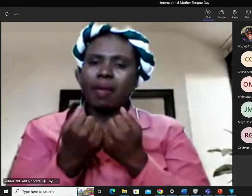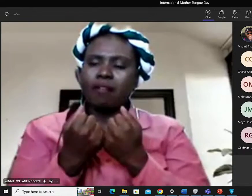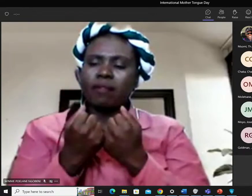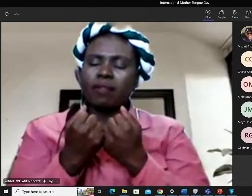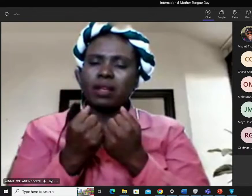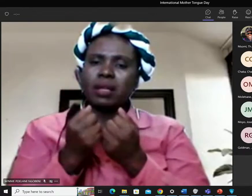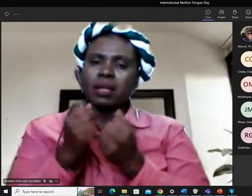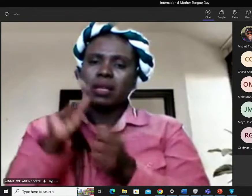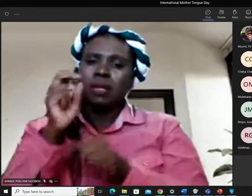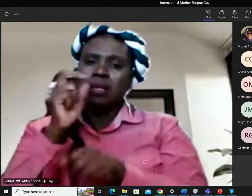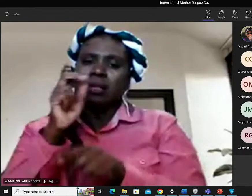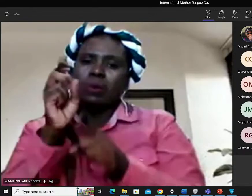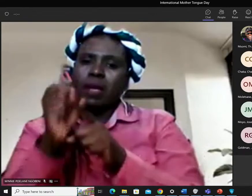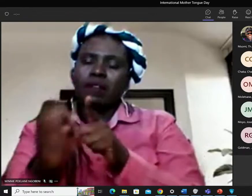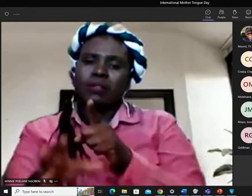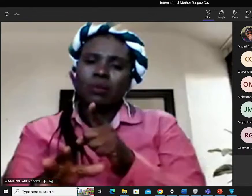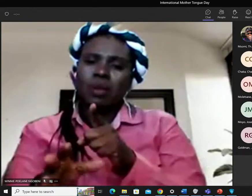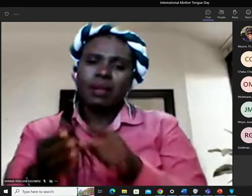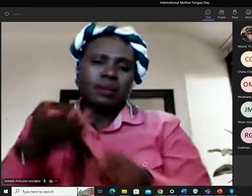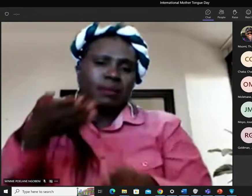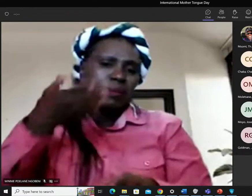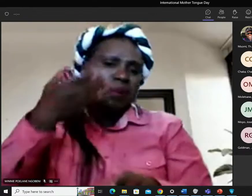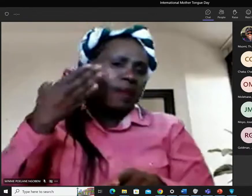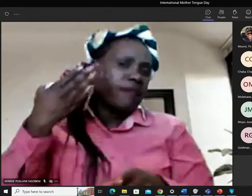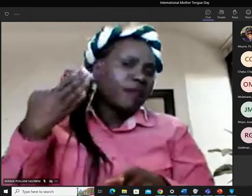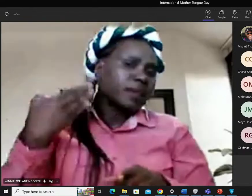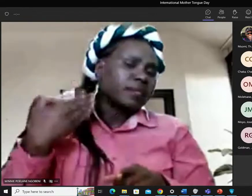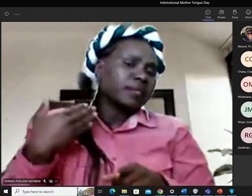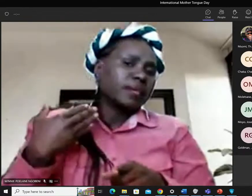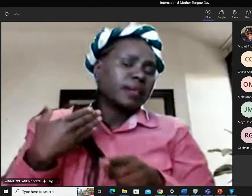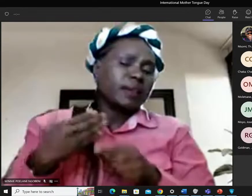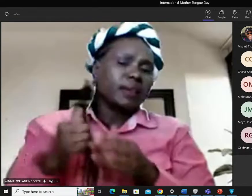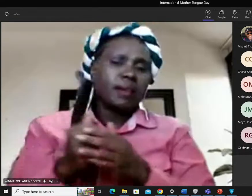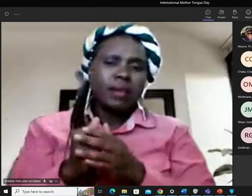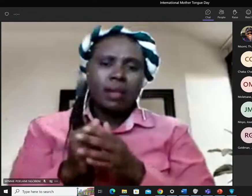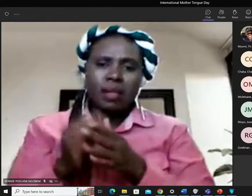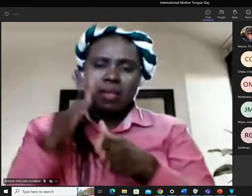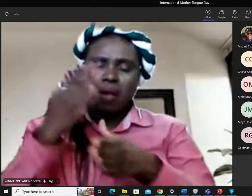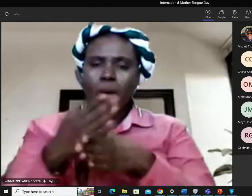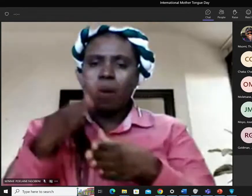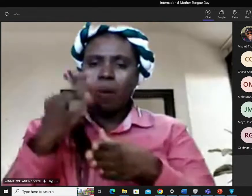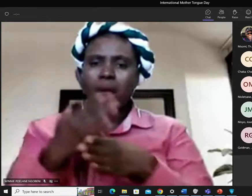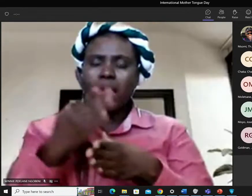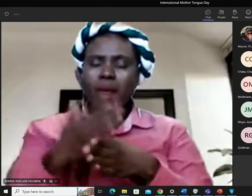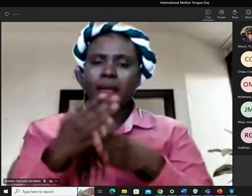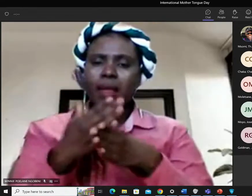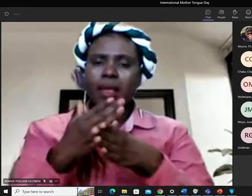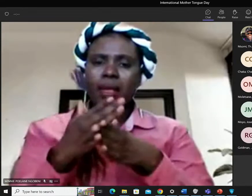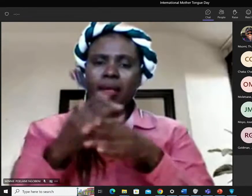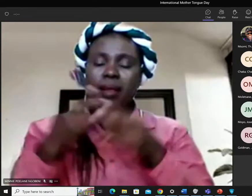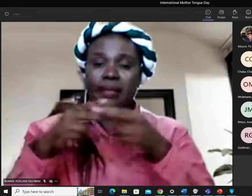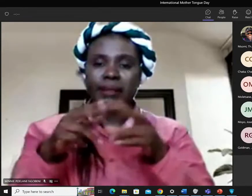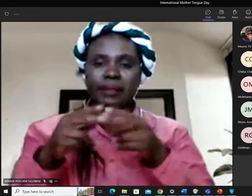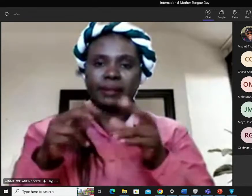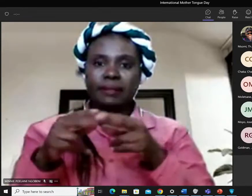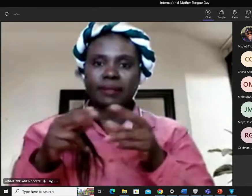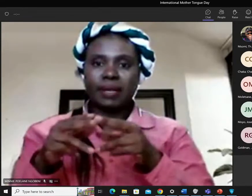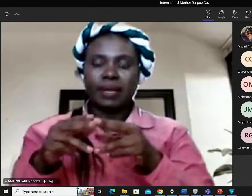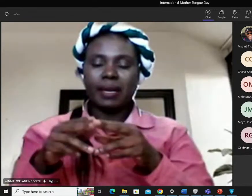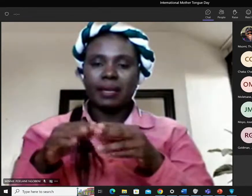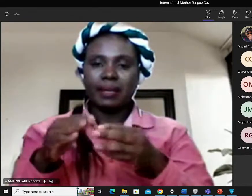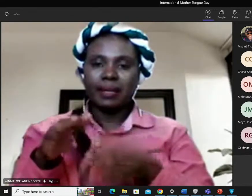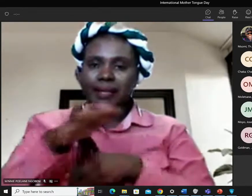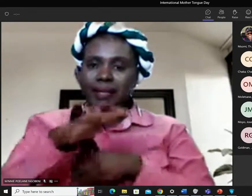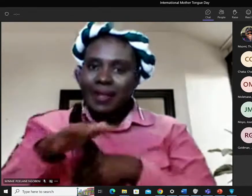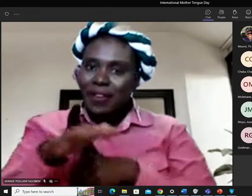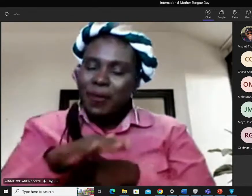in the past that were working in the main, that were, in different situations, older students, but now we